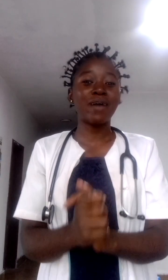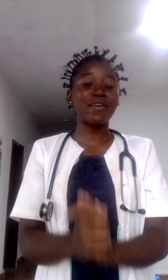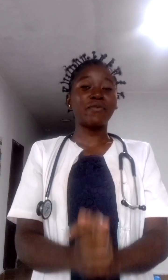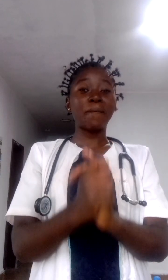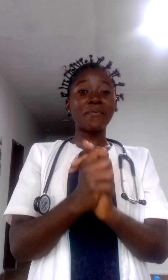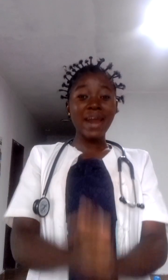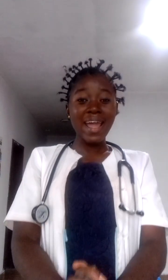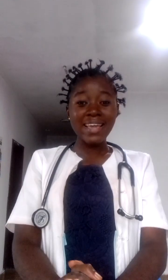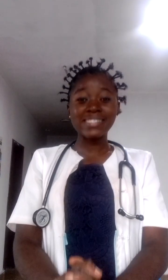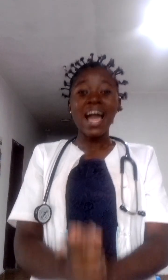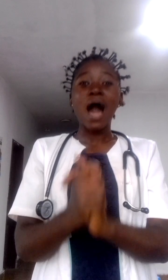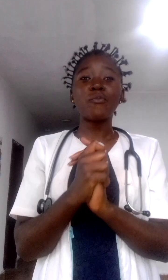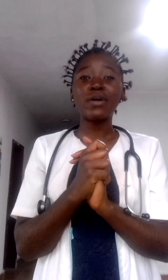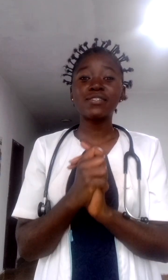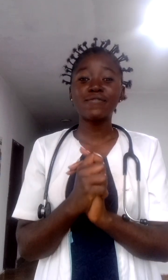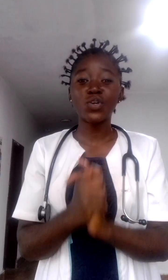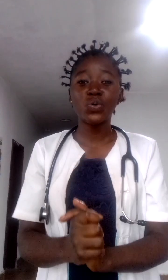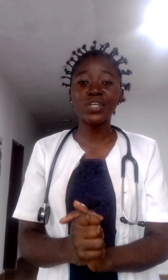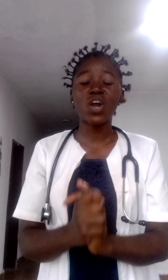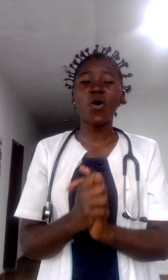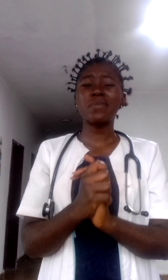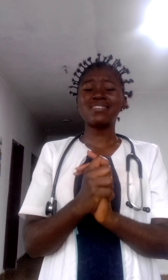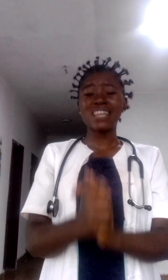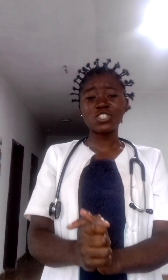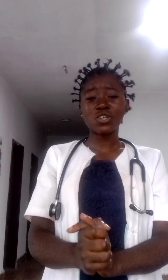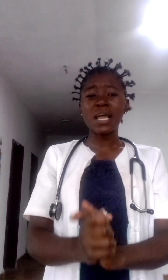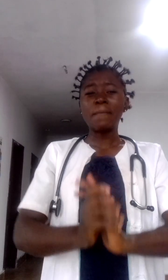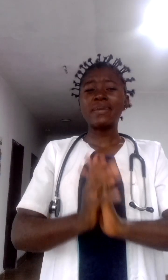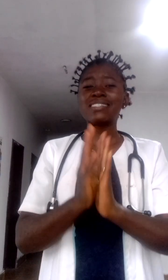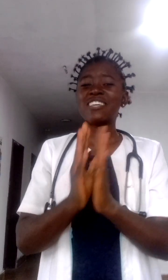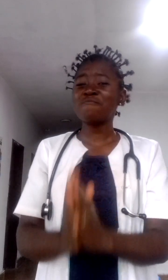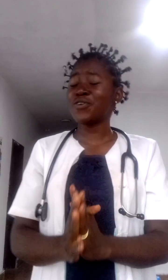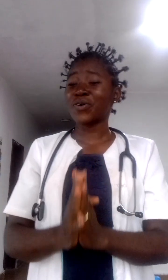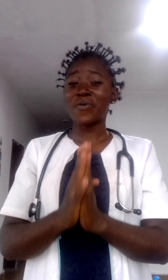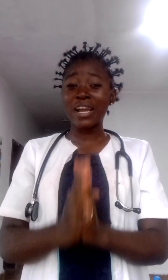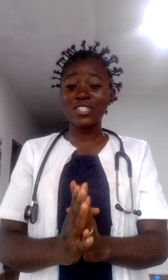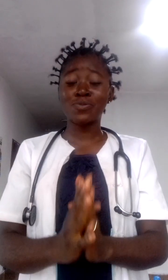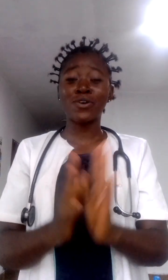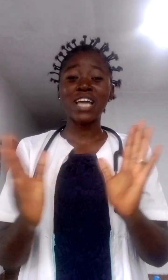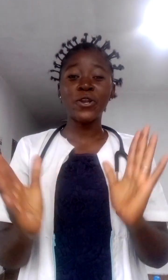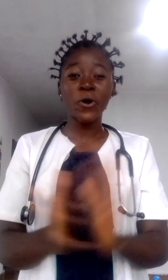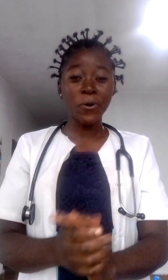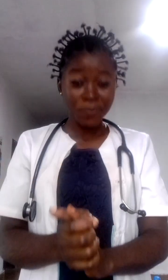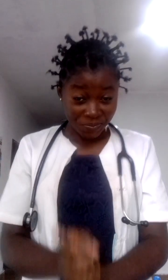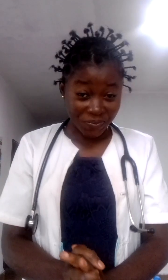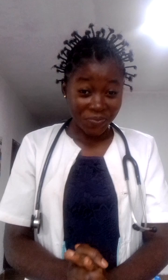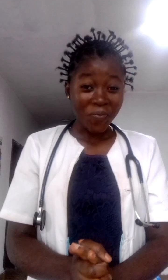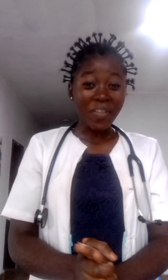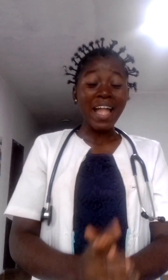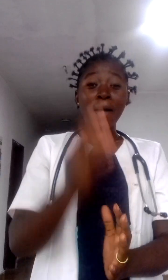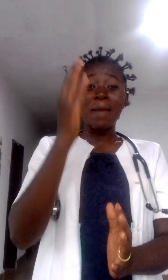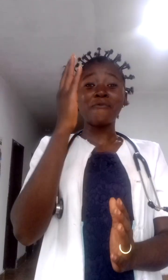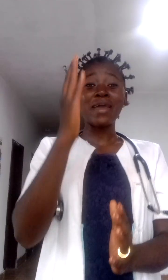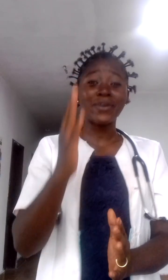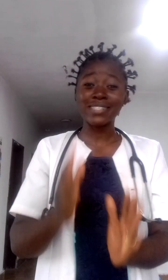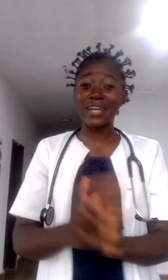by your praise. I'm waiting for you in the comment section. Please give me your corrections, because I know my rectors